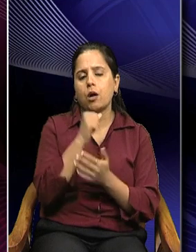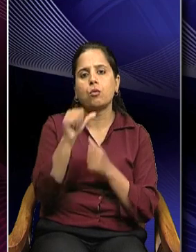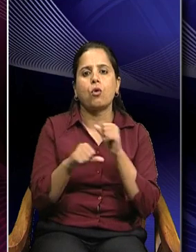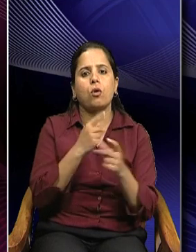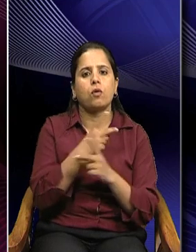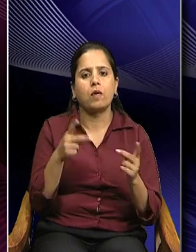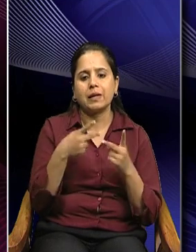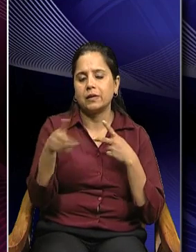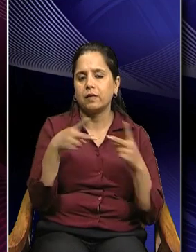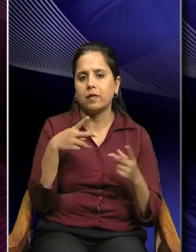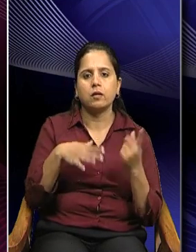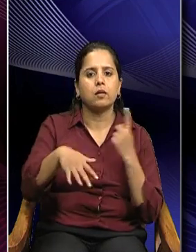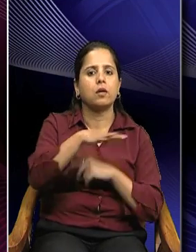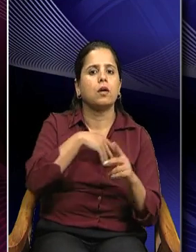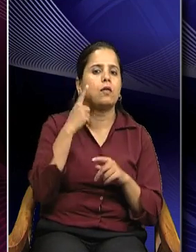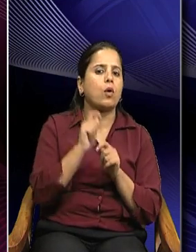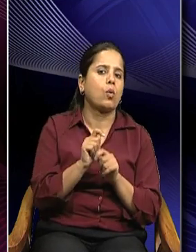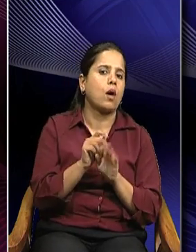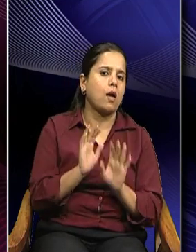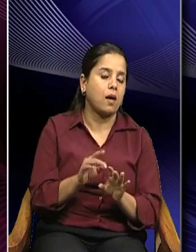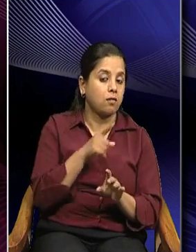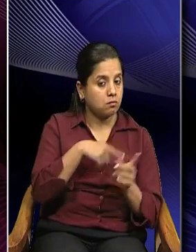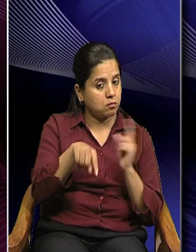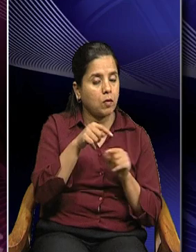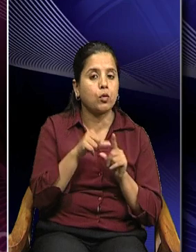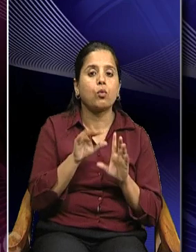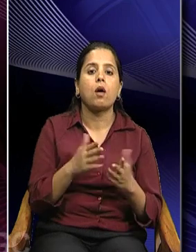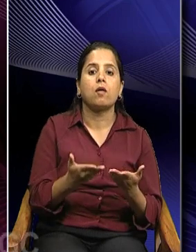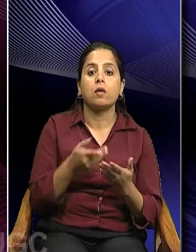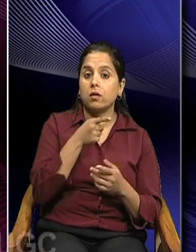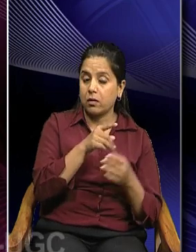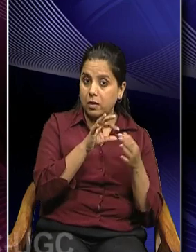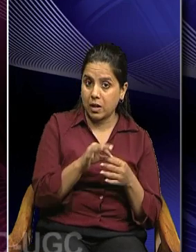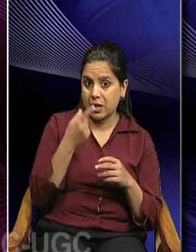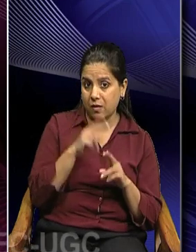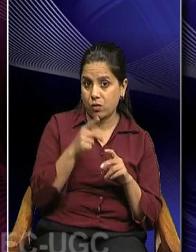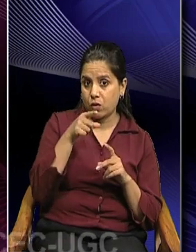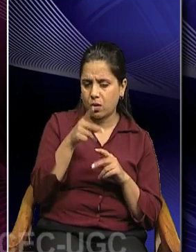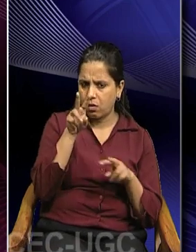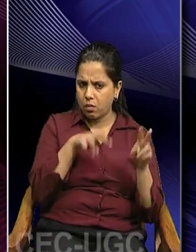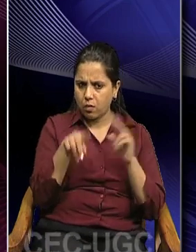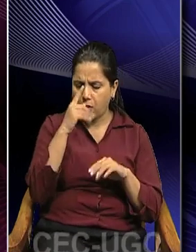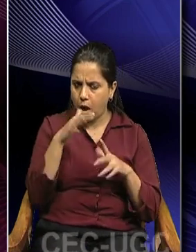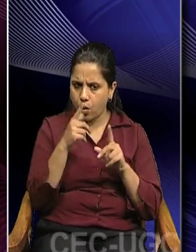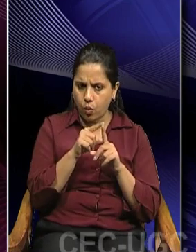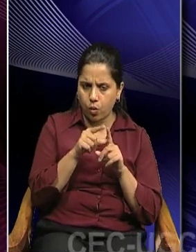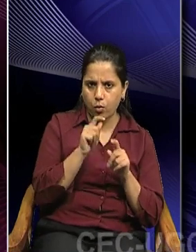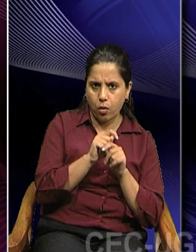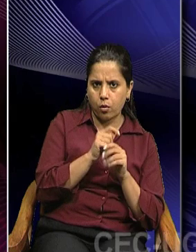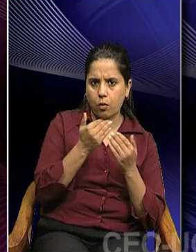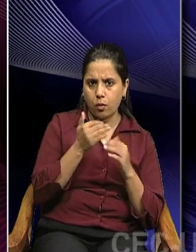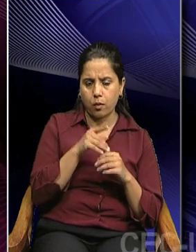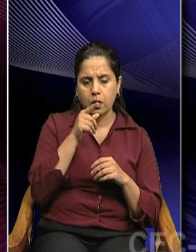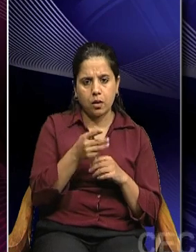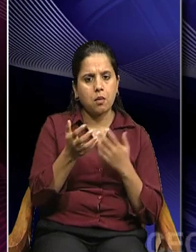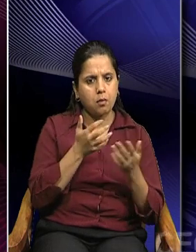The distinctive segment profile is with them. So with them, if you channelize their that segment, of course